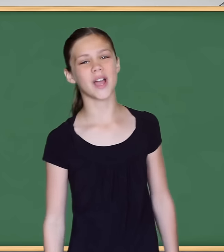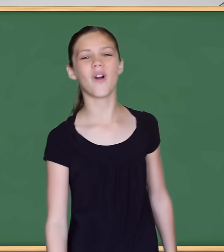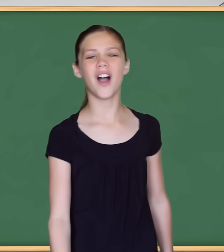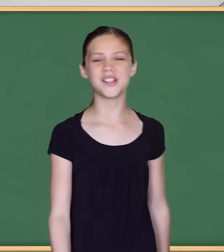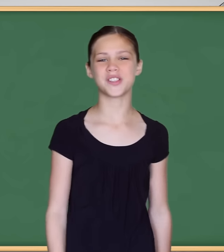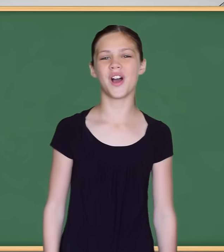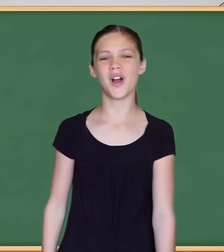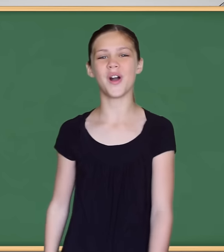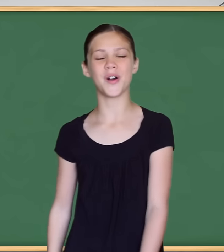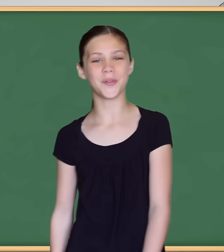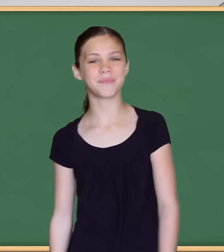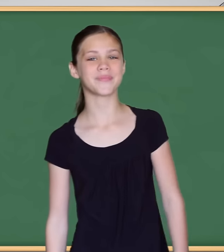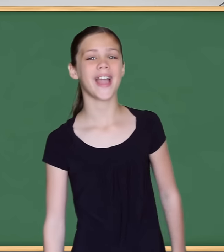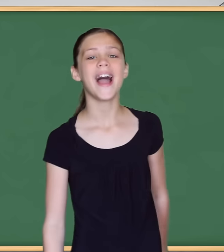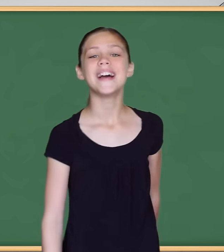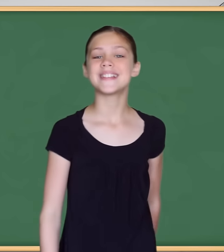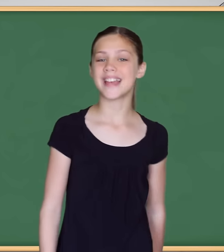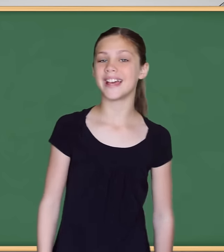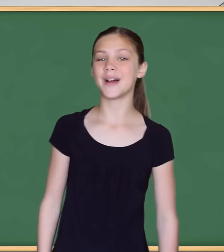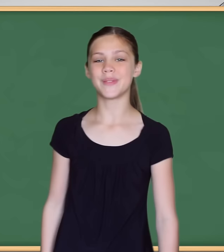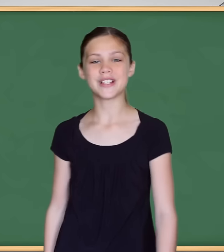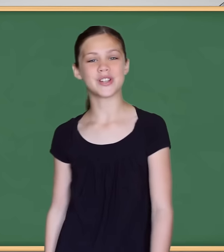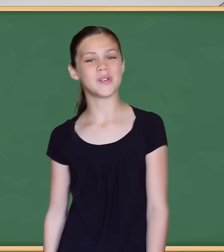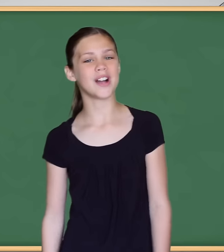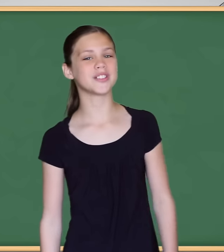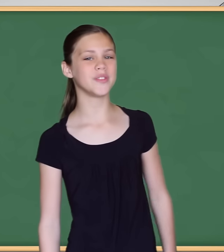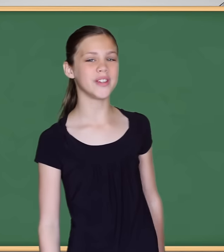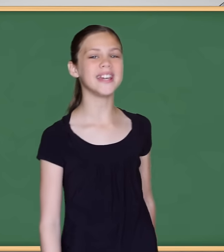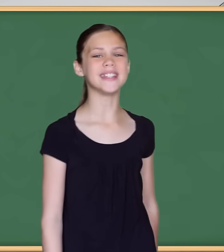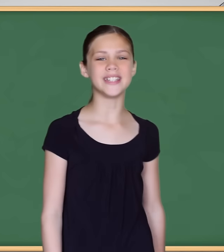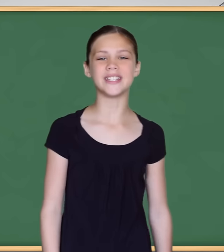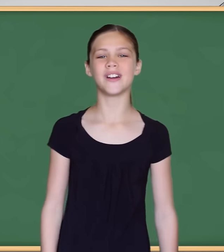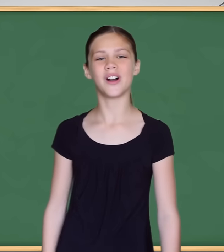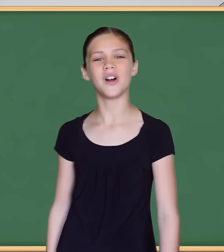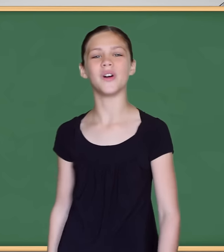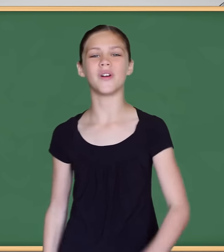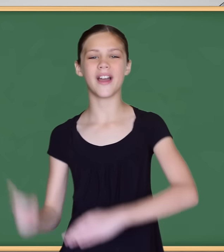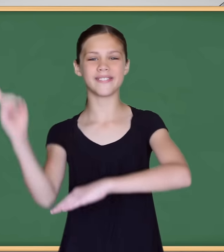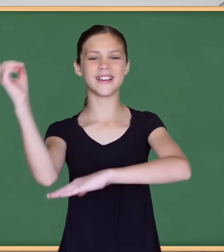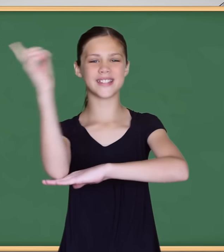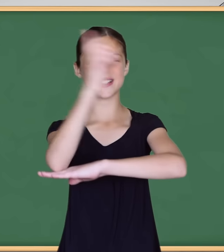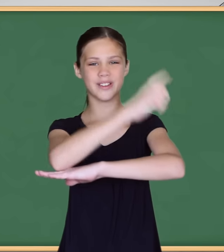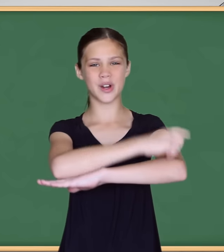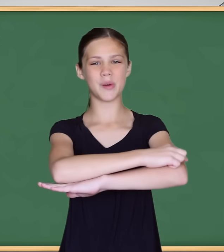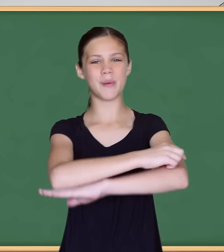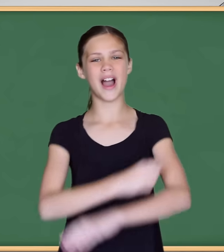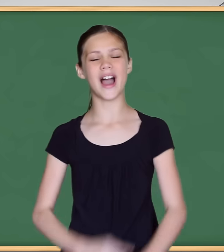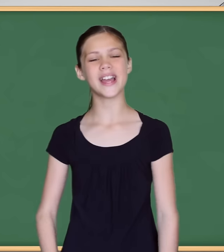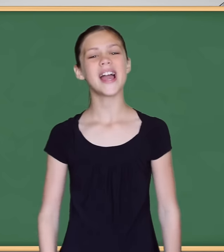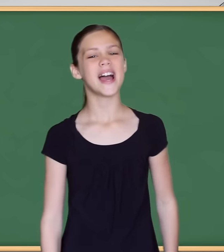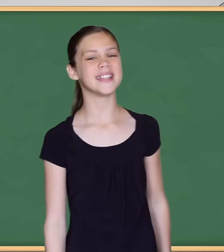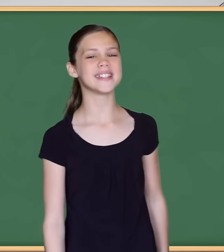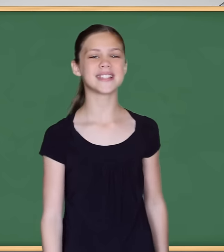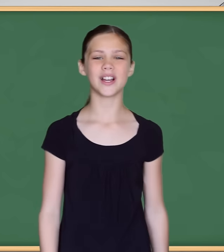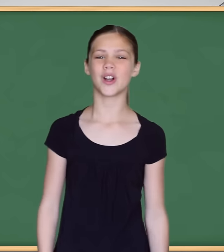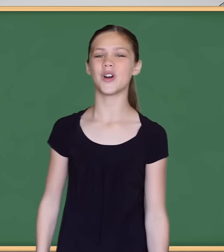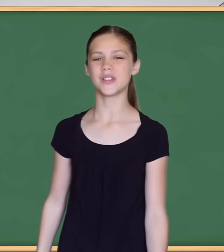Taekwondo. Stay up late to watch a video. And the days go by and the sun goes